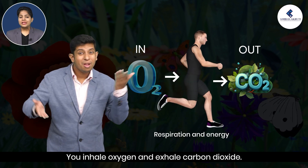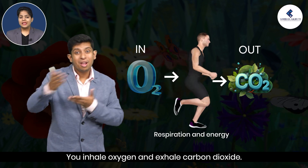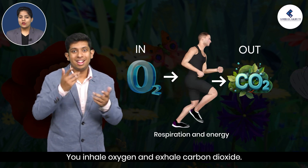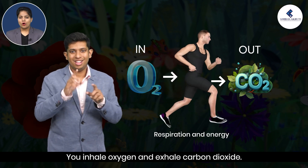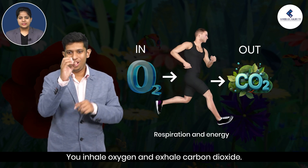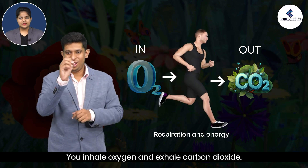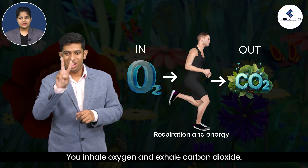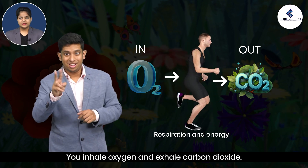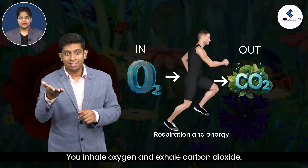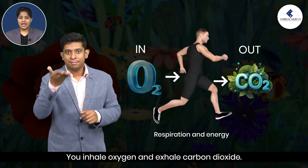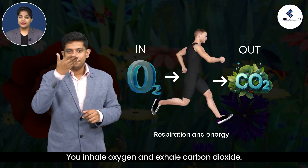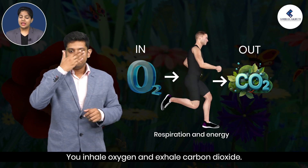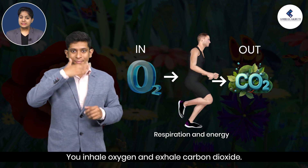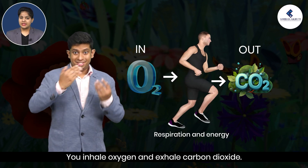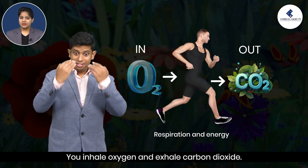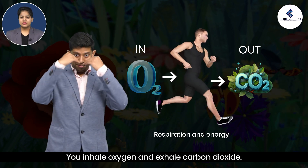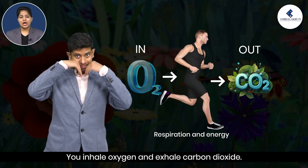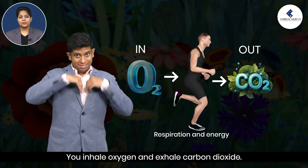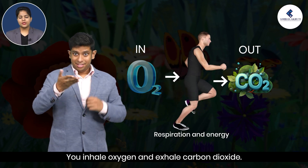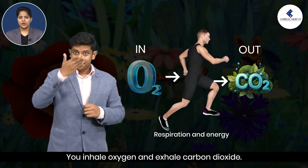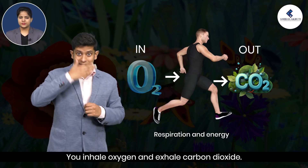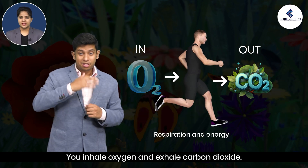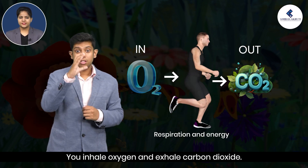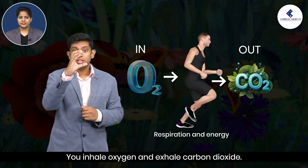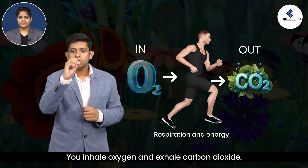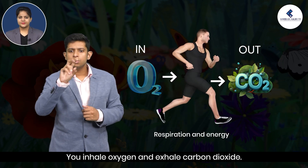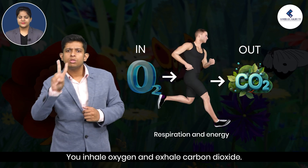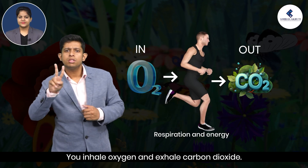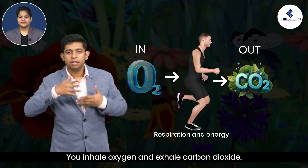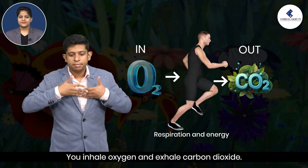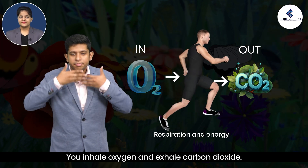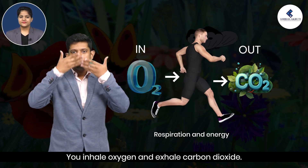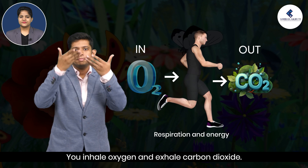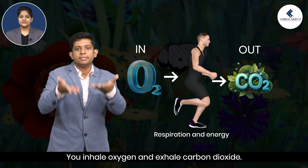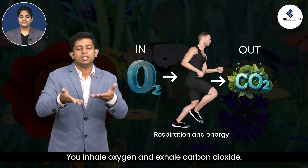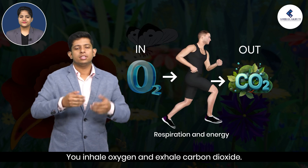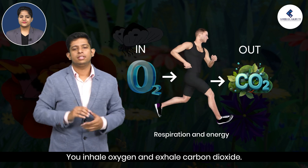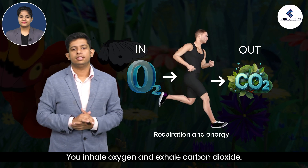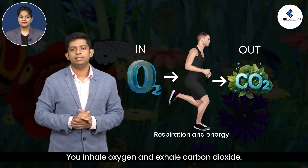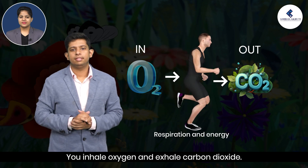You inhale oxygen and exhale carbon dioxide.